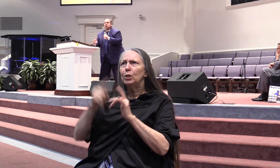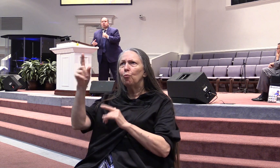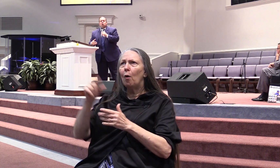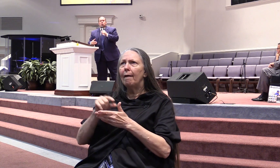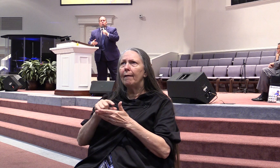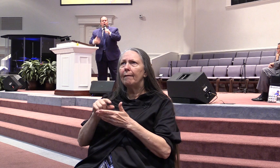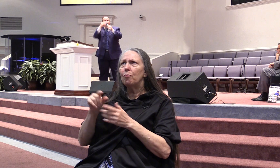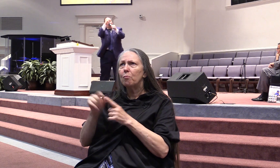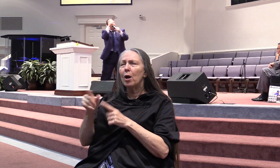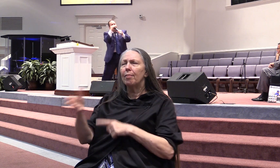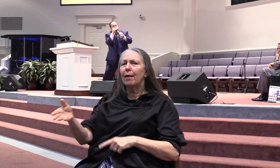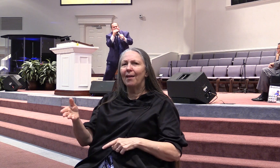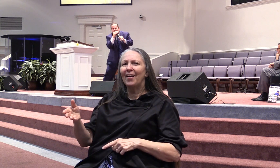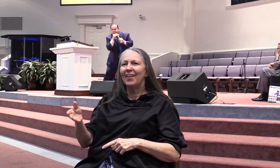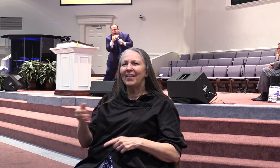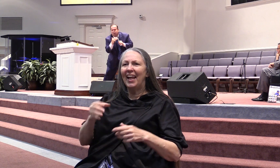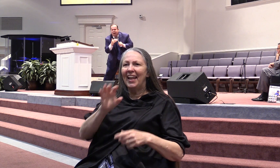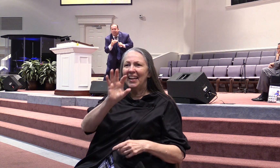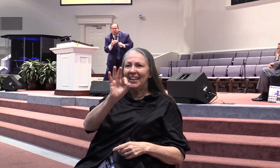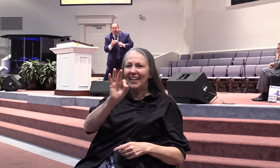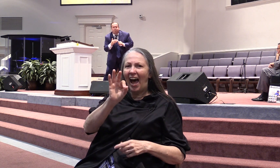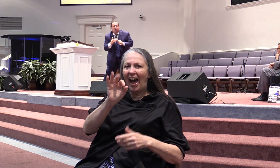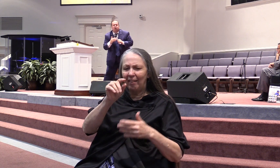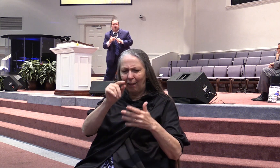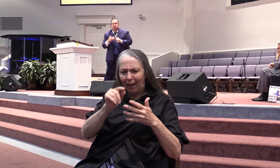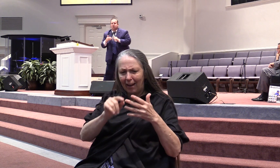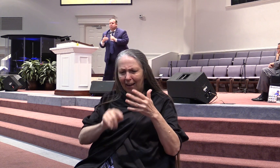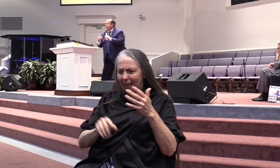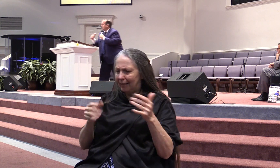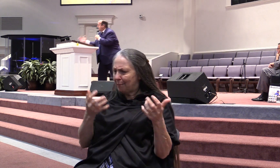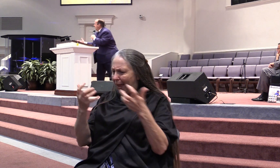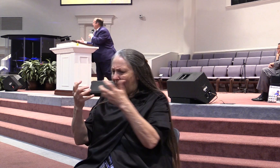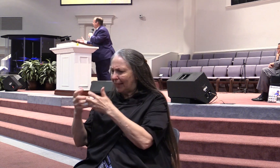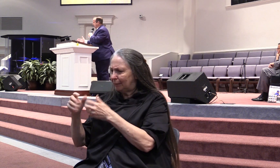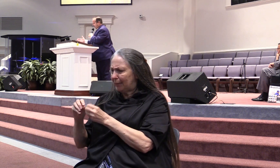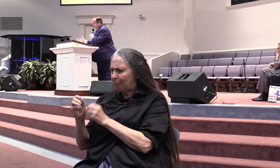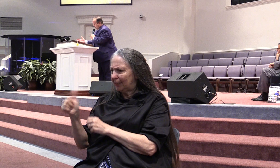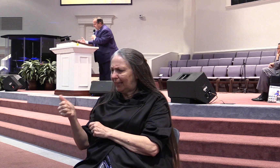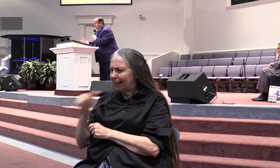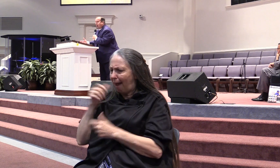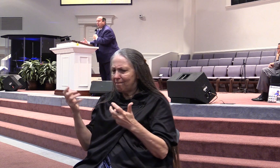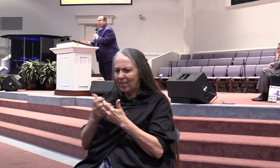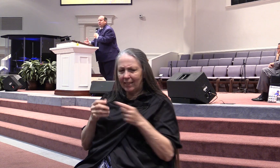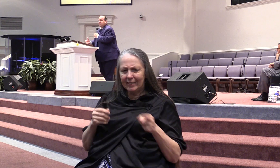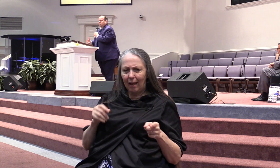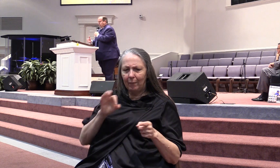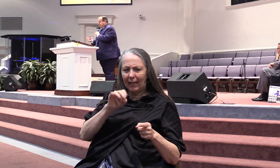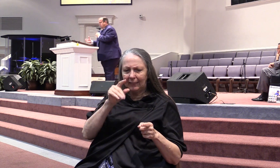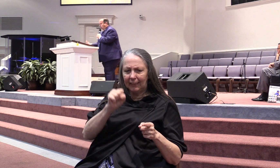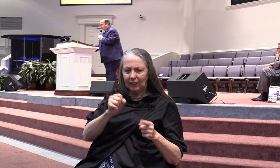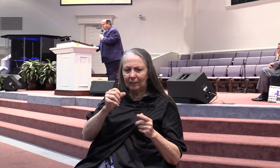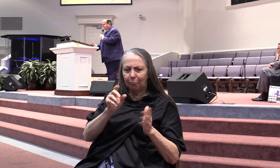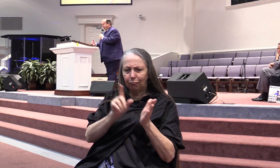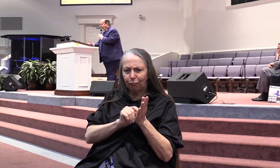Why would all the other 9 be reiterated in that chapter? But number 10 doesn't seem to be there. Was it